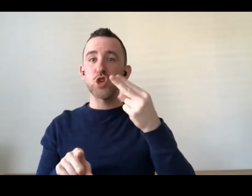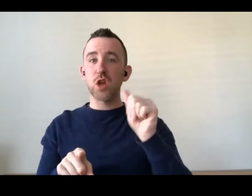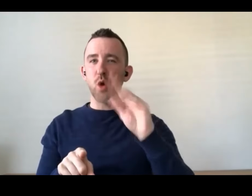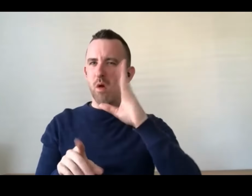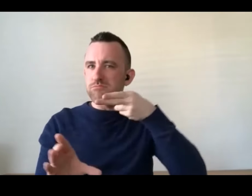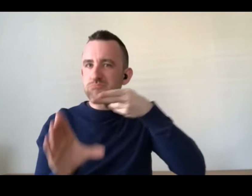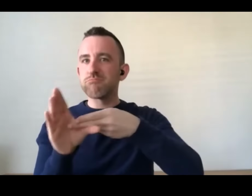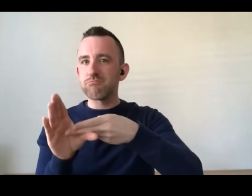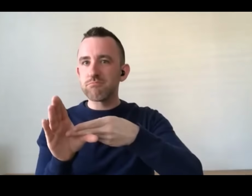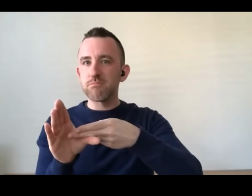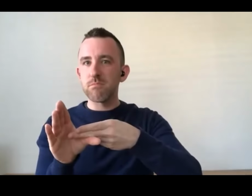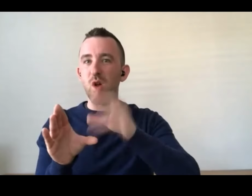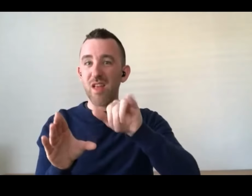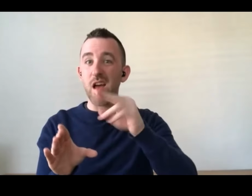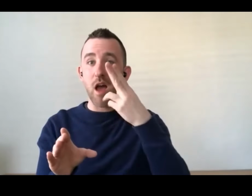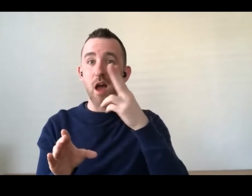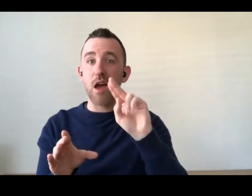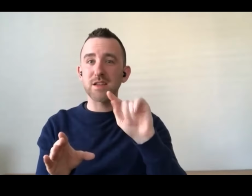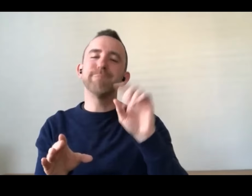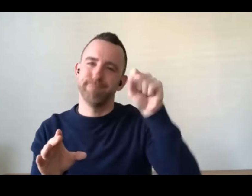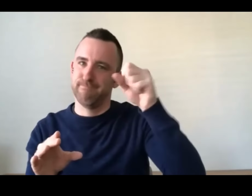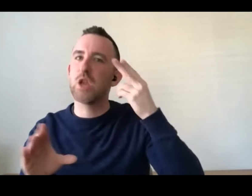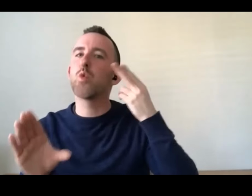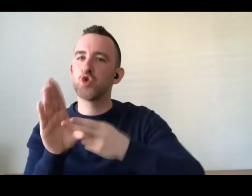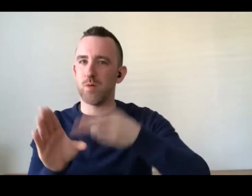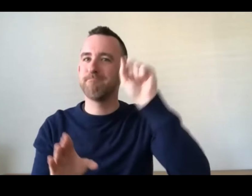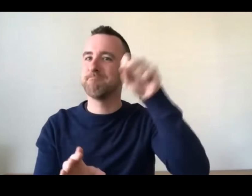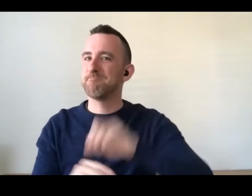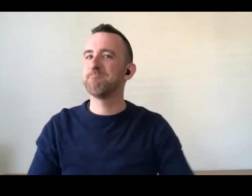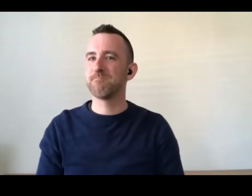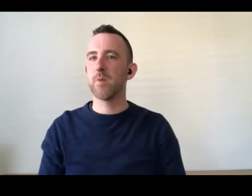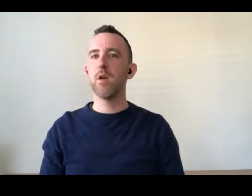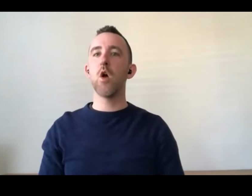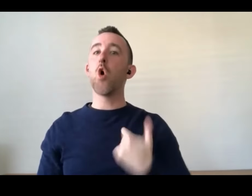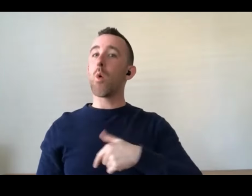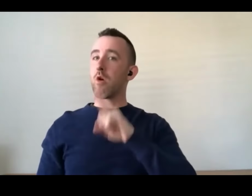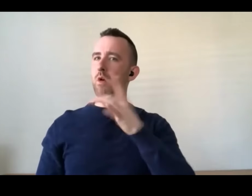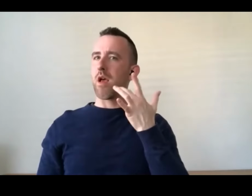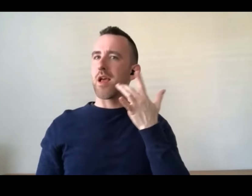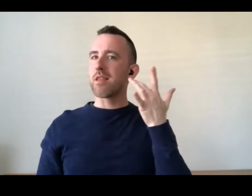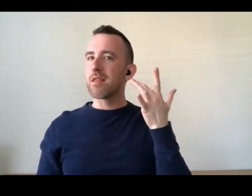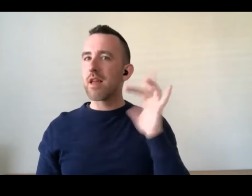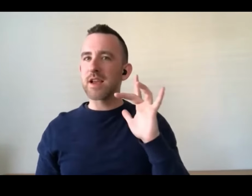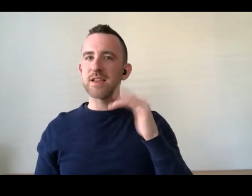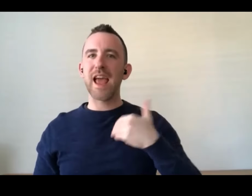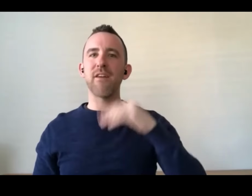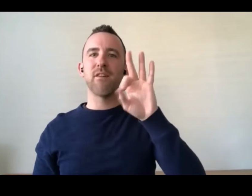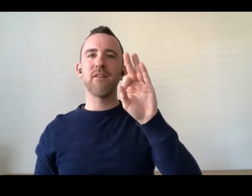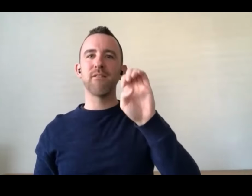The answer is yes. He will be joining us. We are so lucky to have Felicia